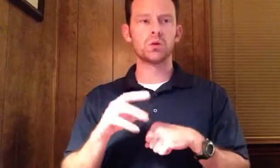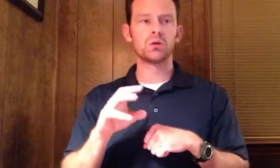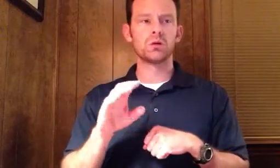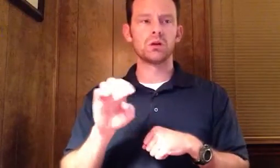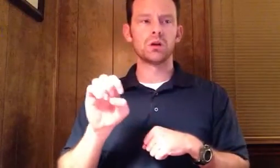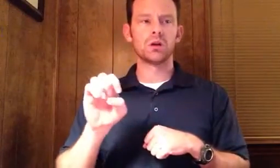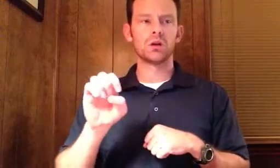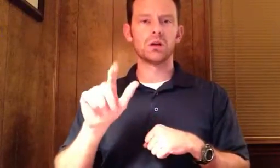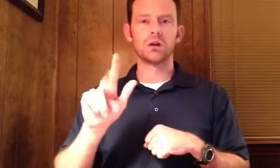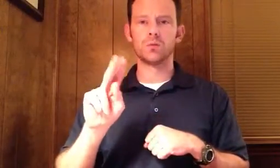product.